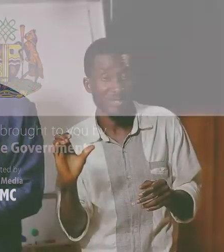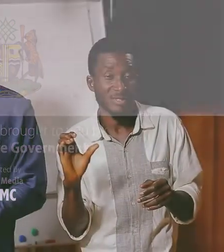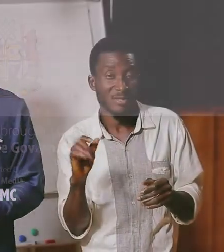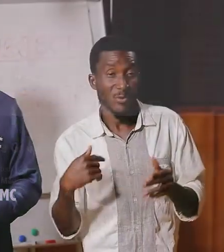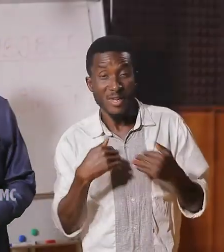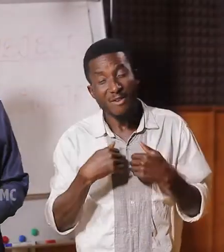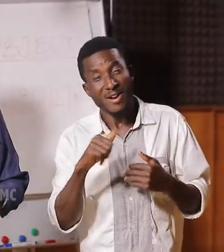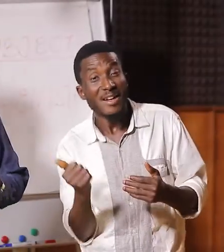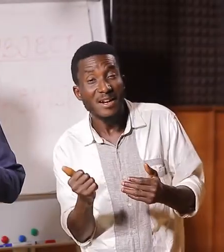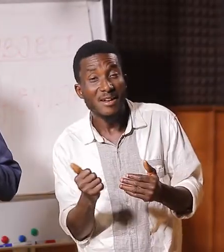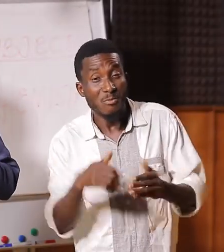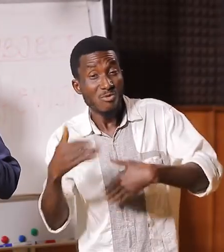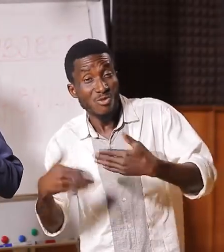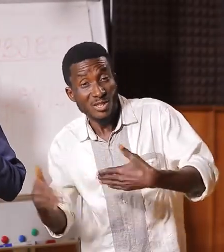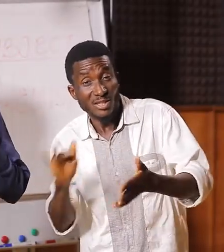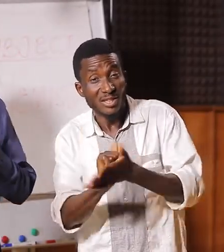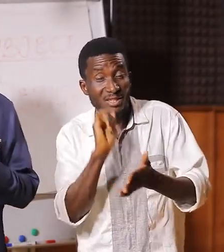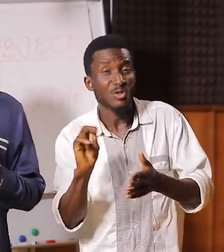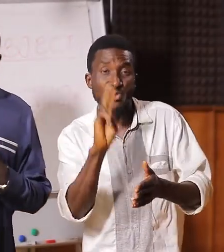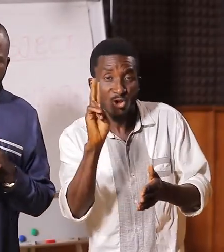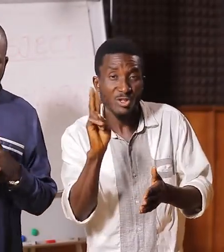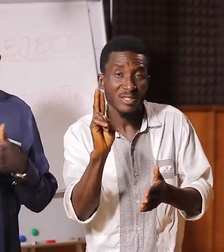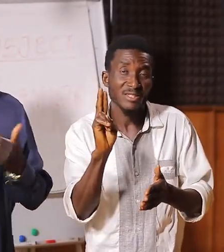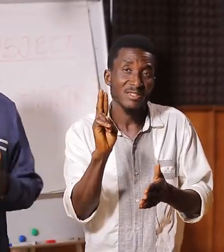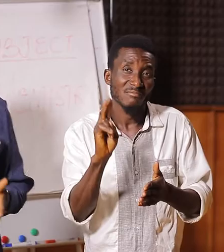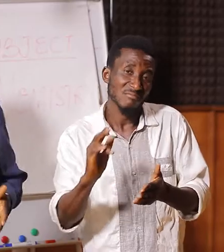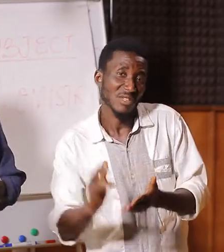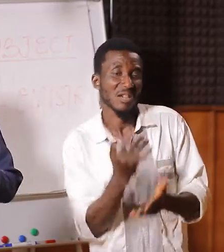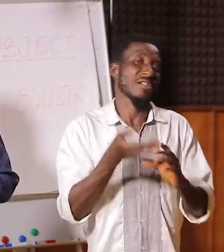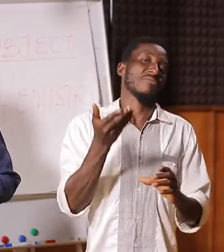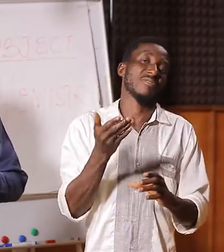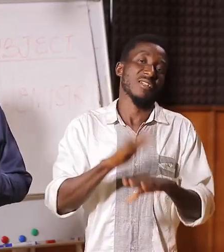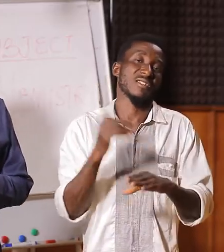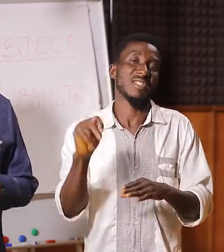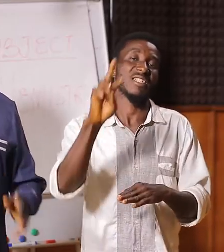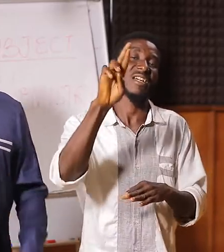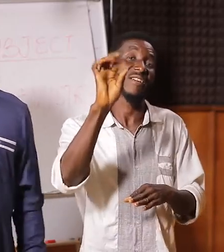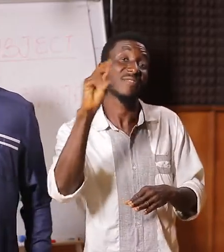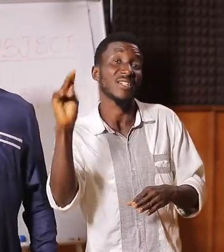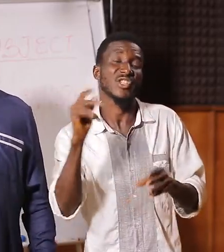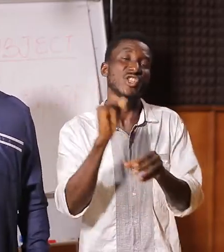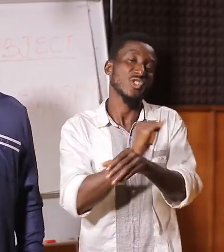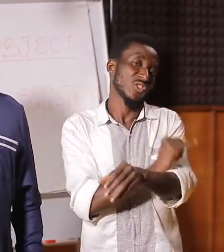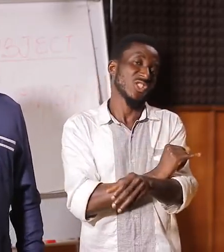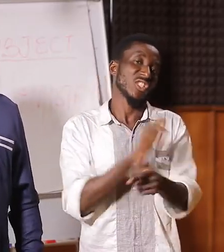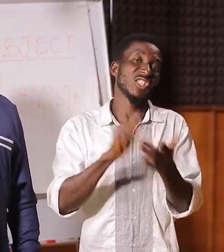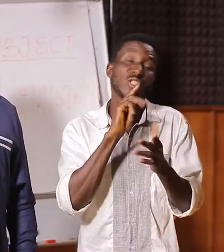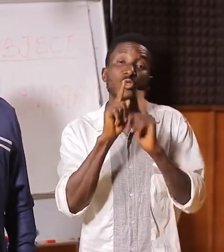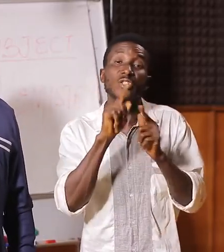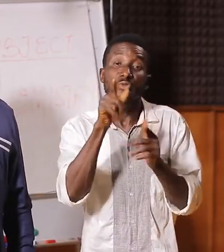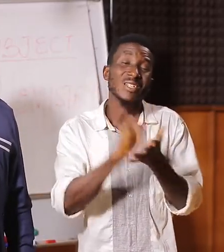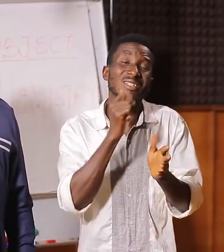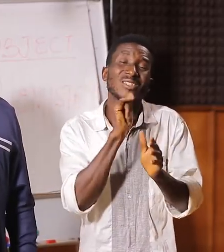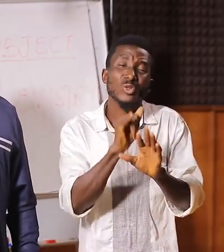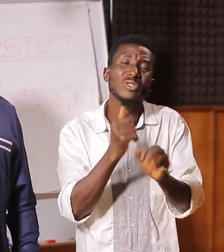Now, we have another process that is usually carried out at the refinery industry also. This is to tell you that it's not